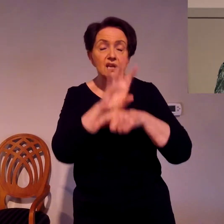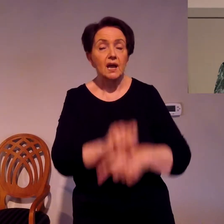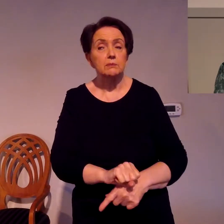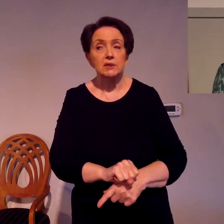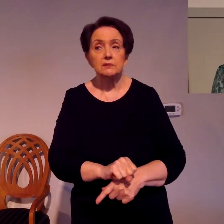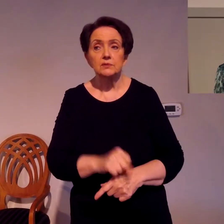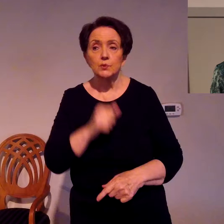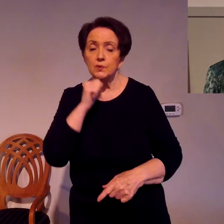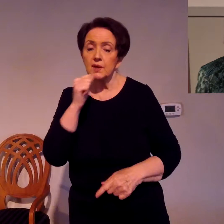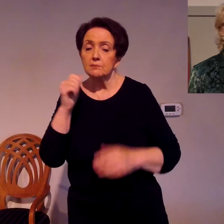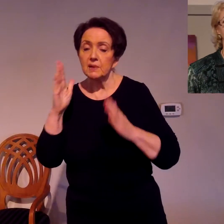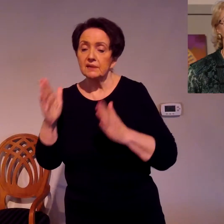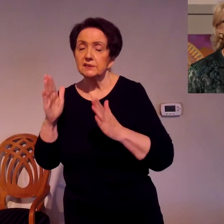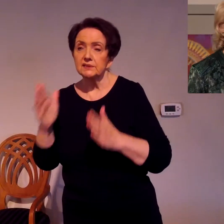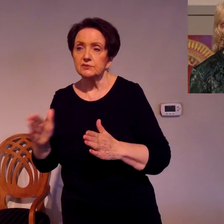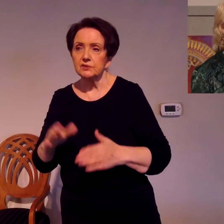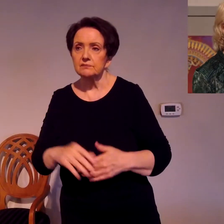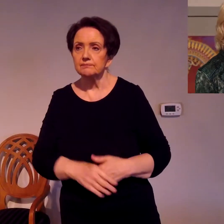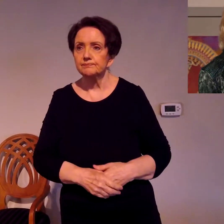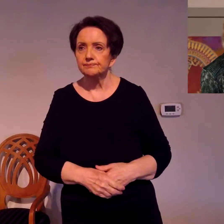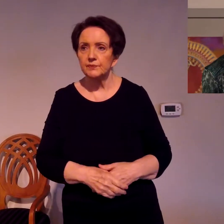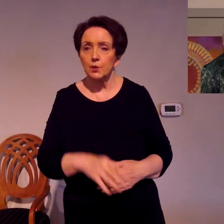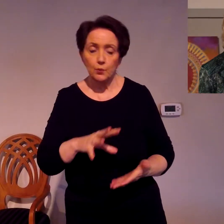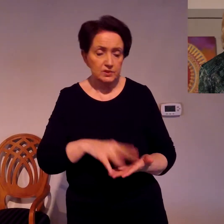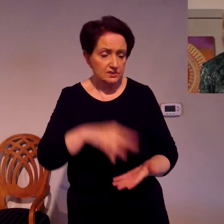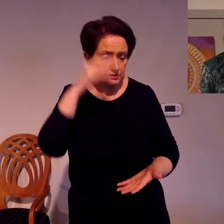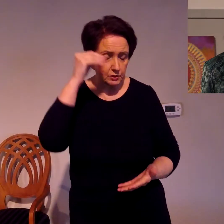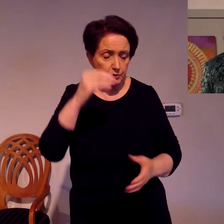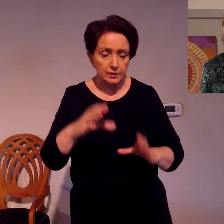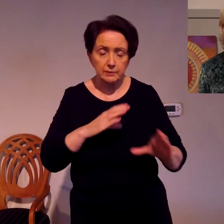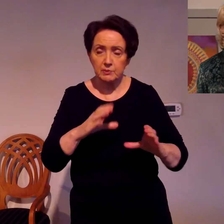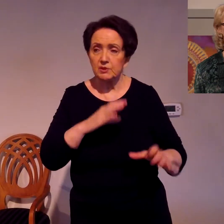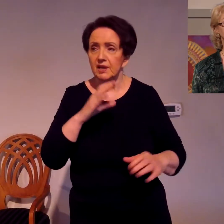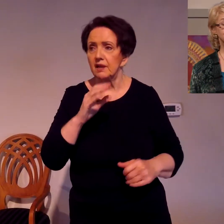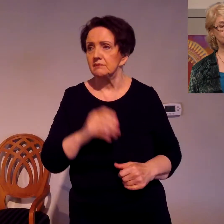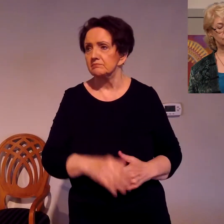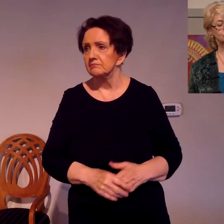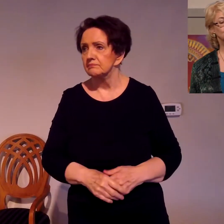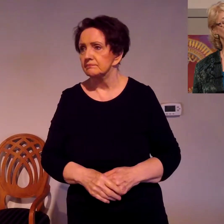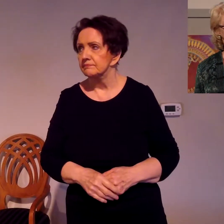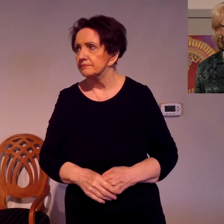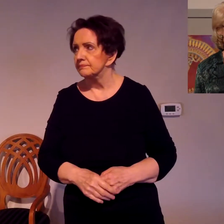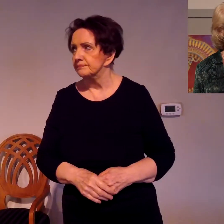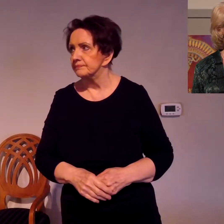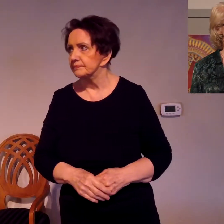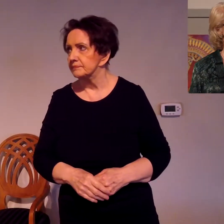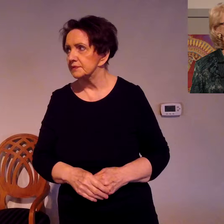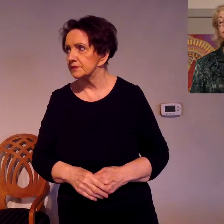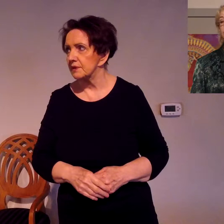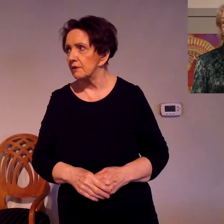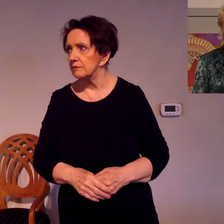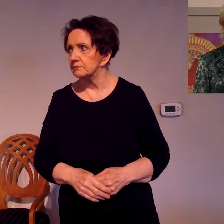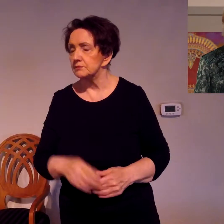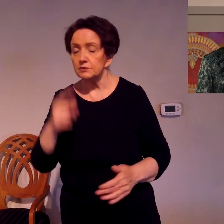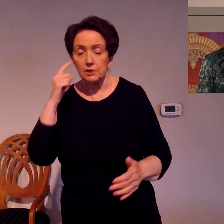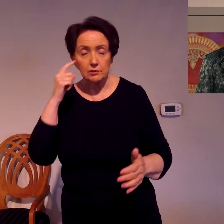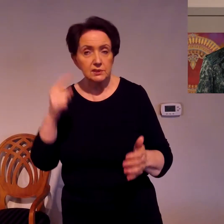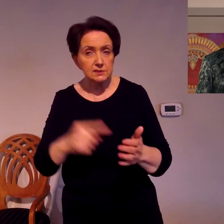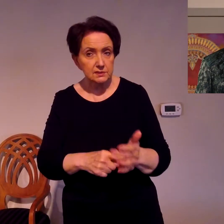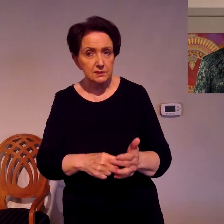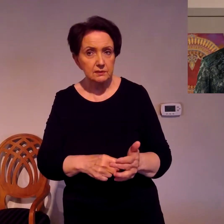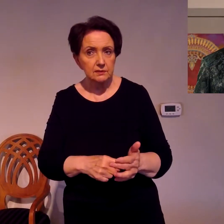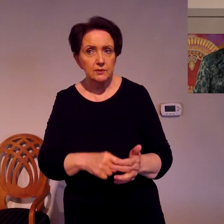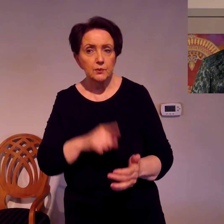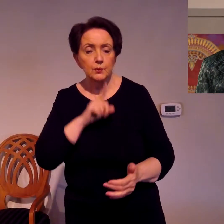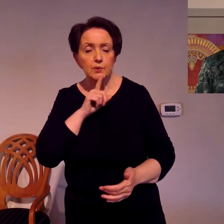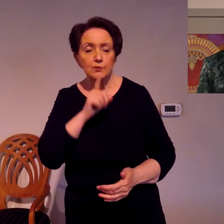right? We just learned how to communicate in that way. And so bringing this to awareness, that's the other thing we really talk about